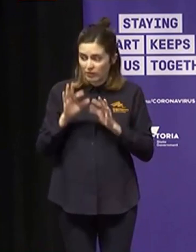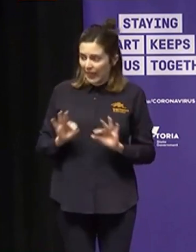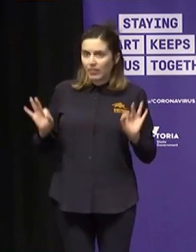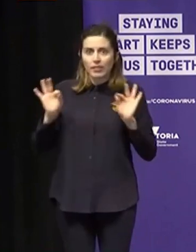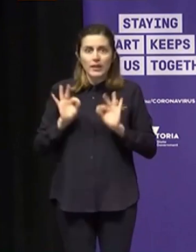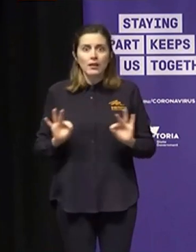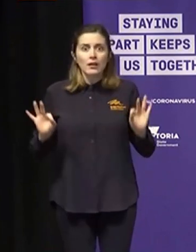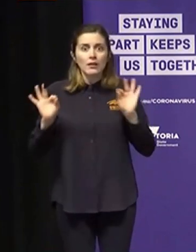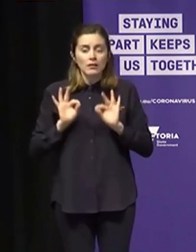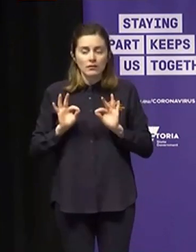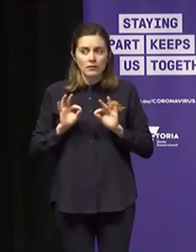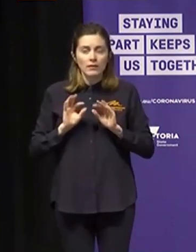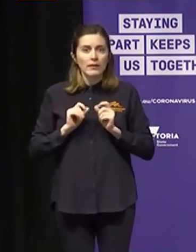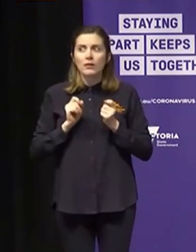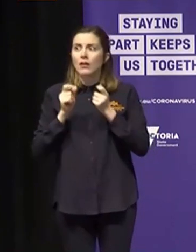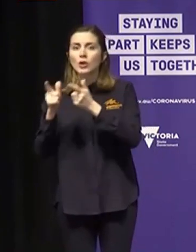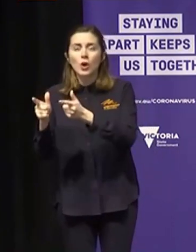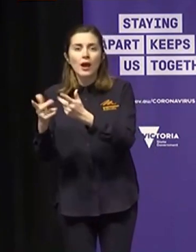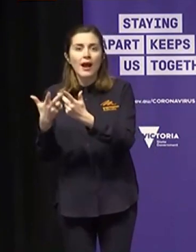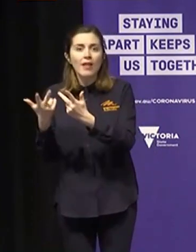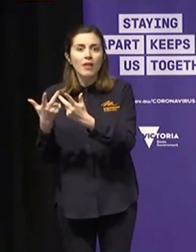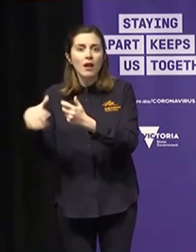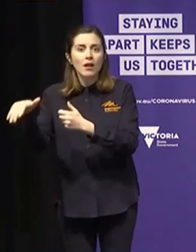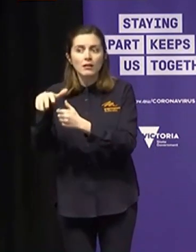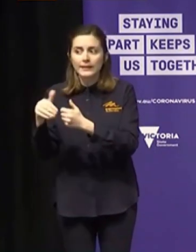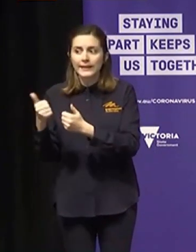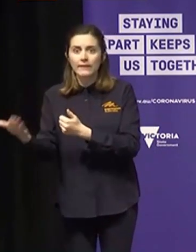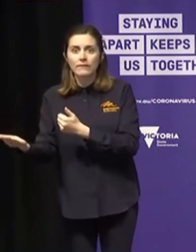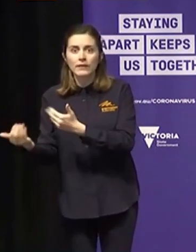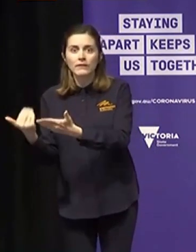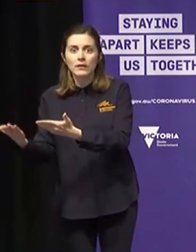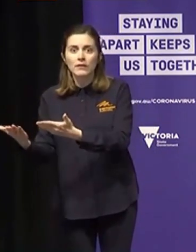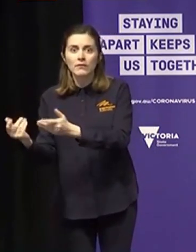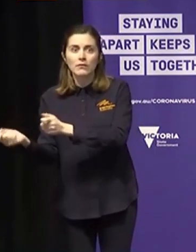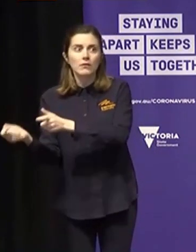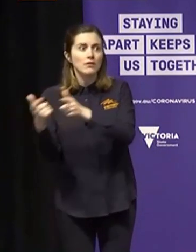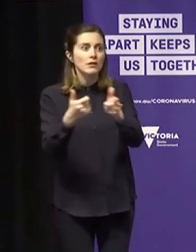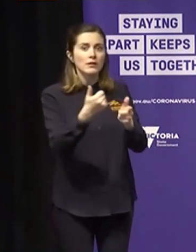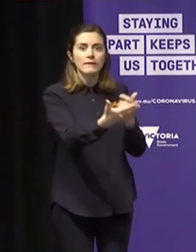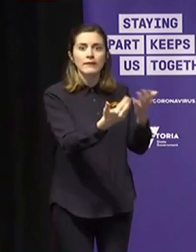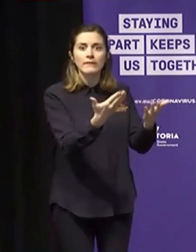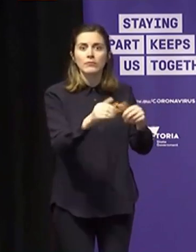again, that's a pretty obvious thing. Just in terms of